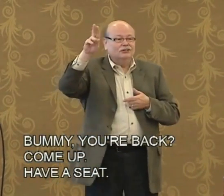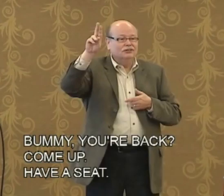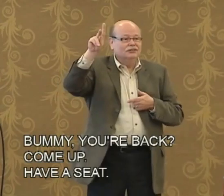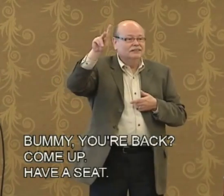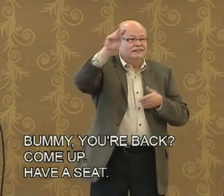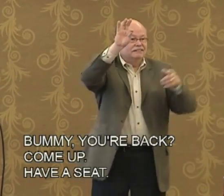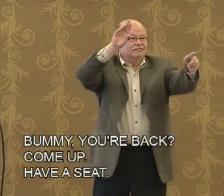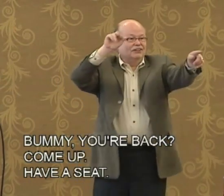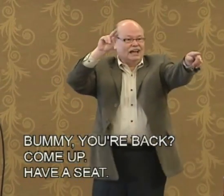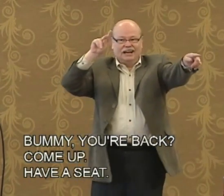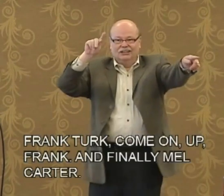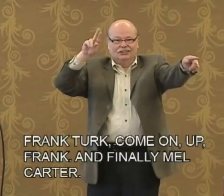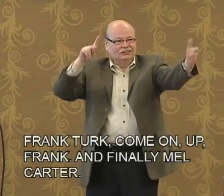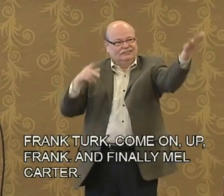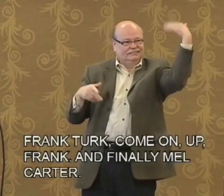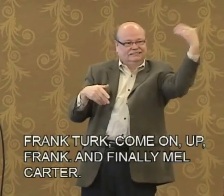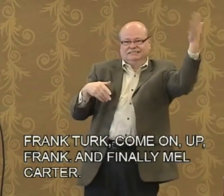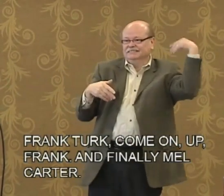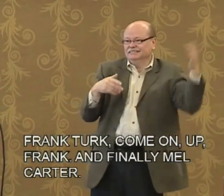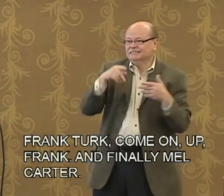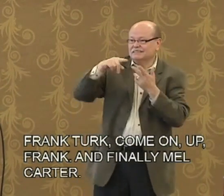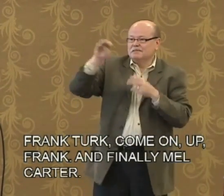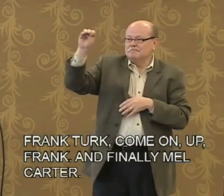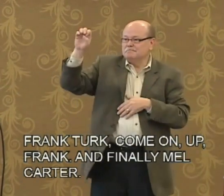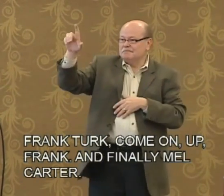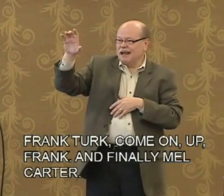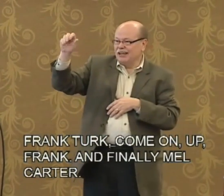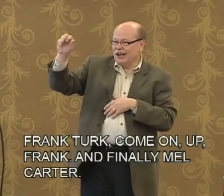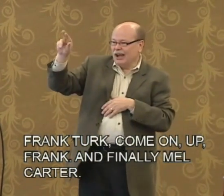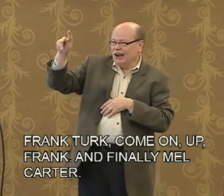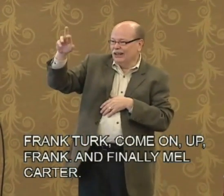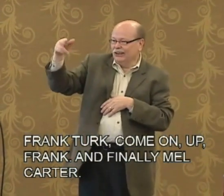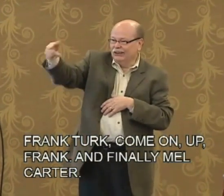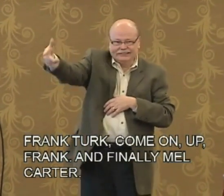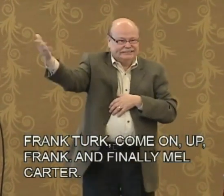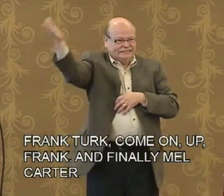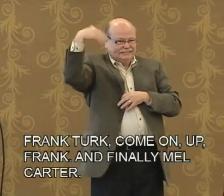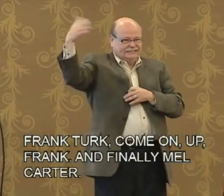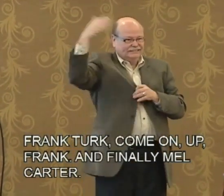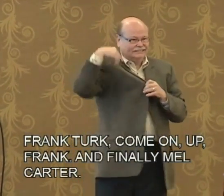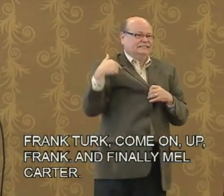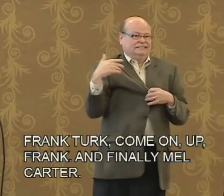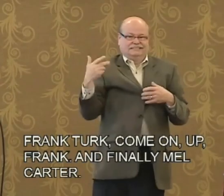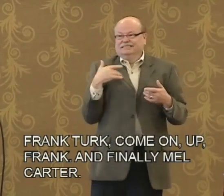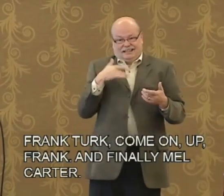Frank Turk, Frank, come on up, Frank. And finally, Mel Carter, please come up.